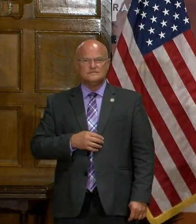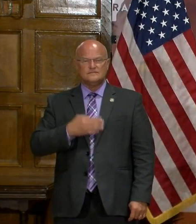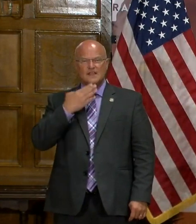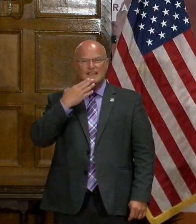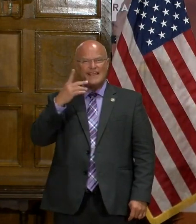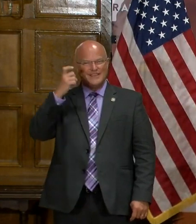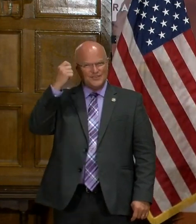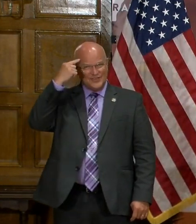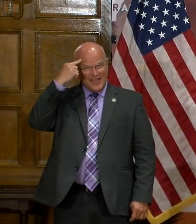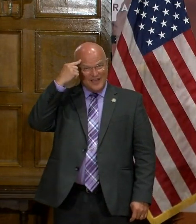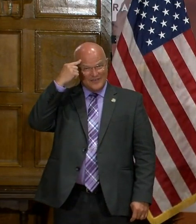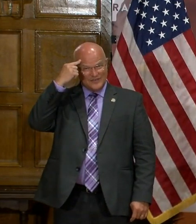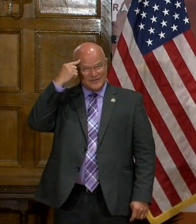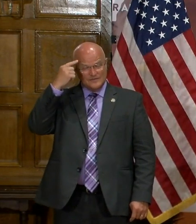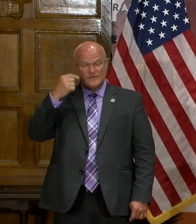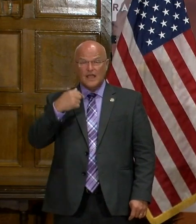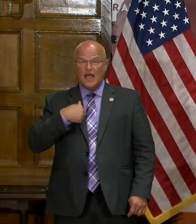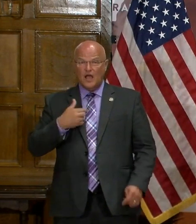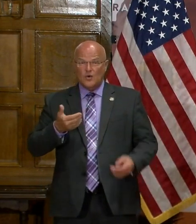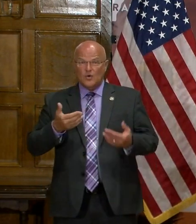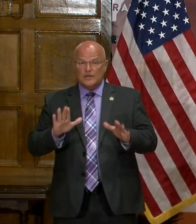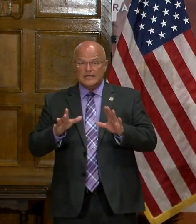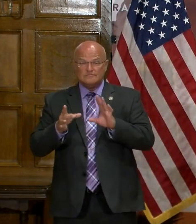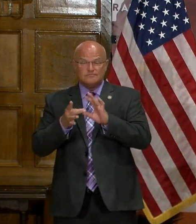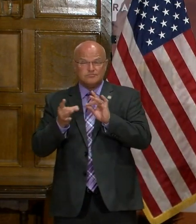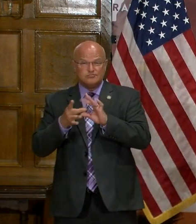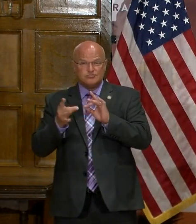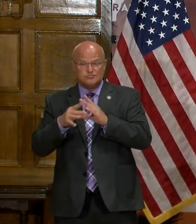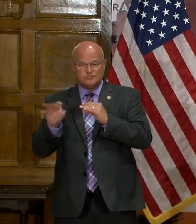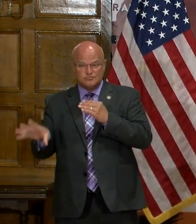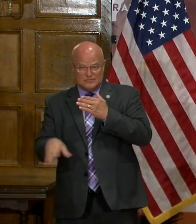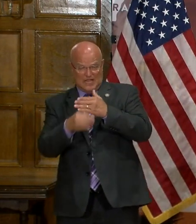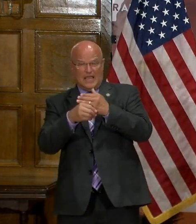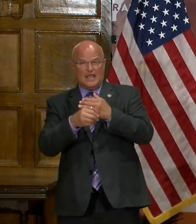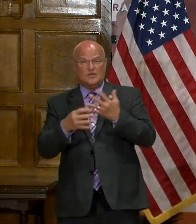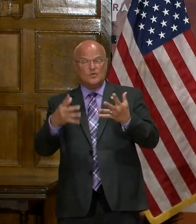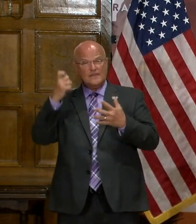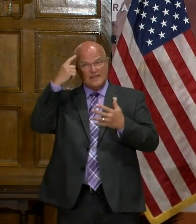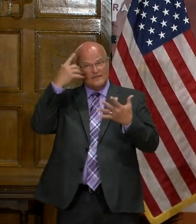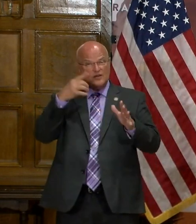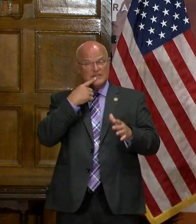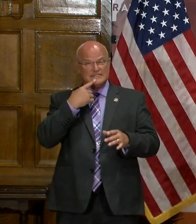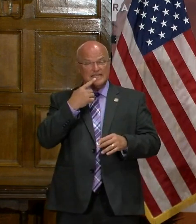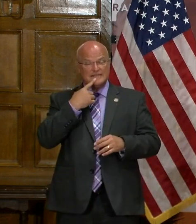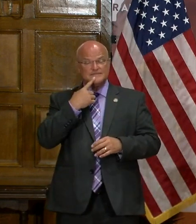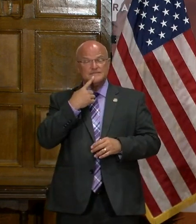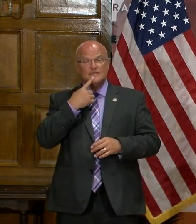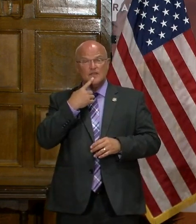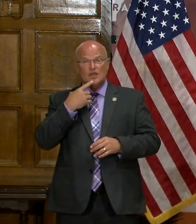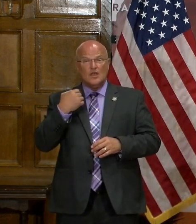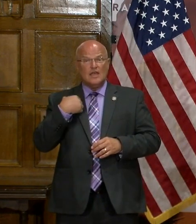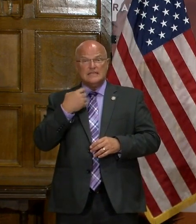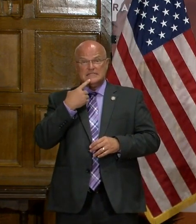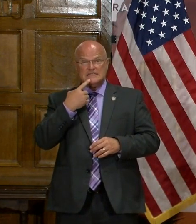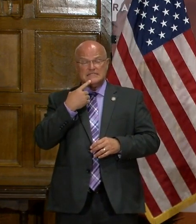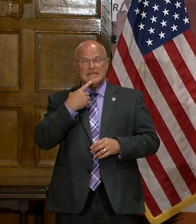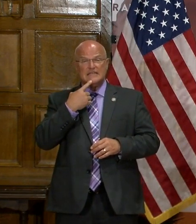Thank you, Governor. So I will add a little bit of detail to what the Governor has already said. As he